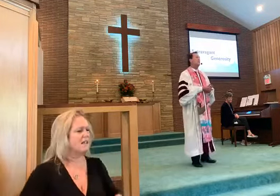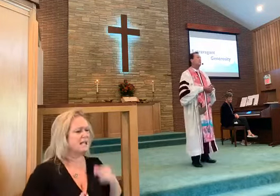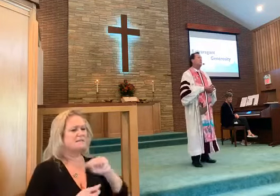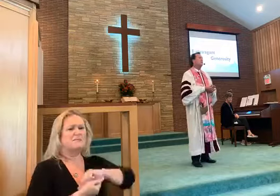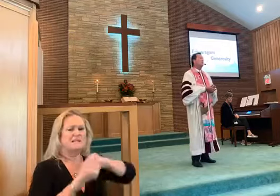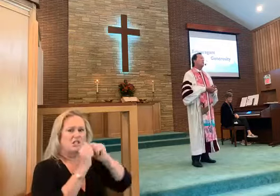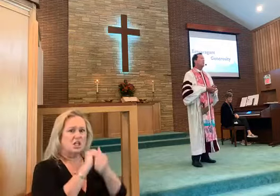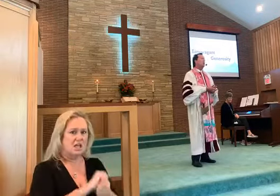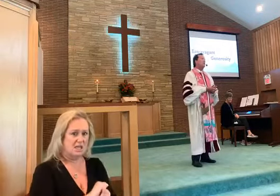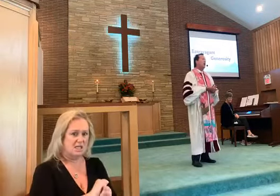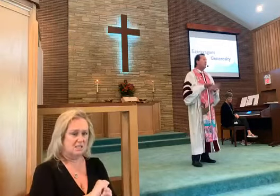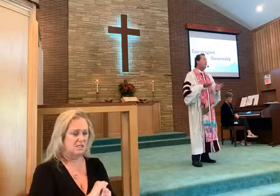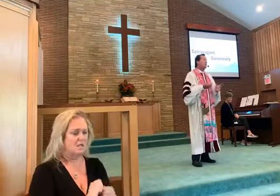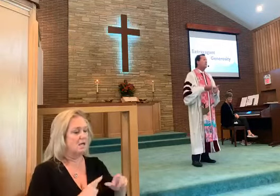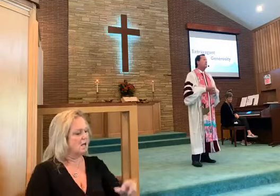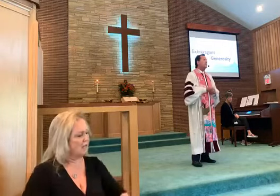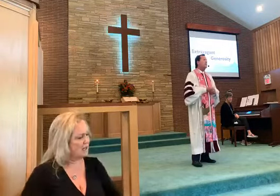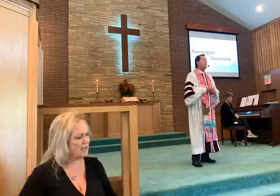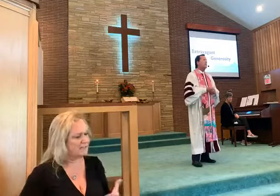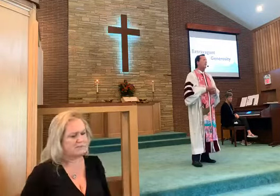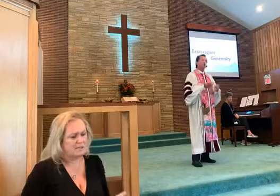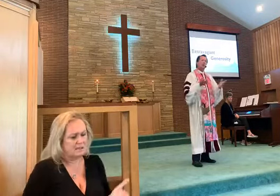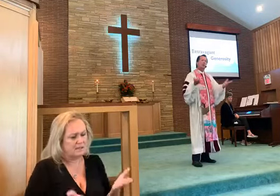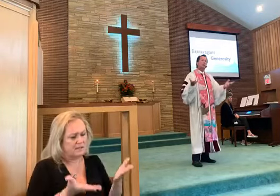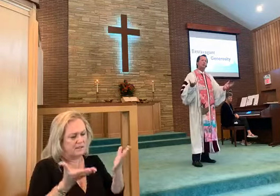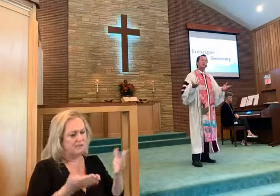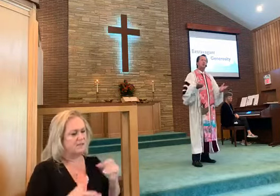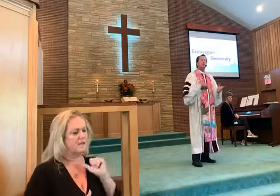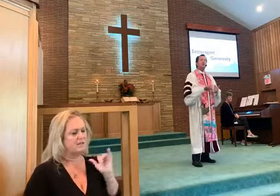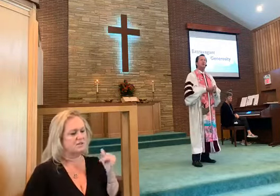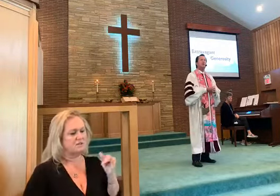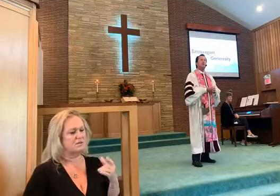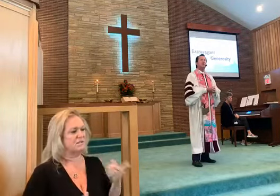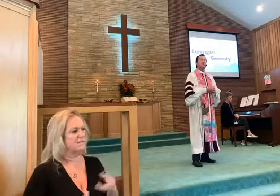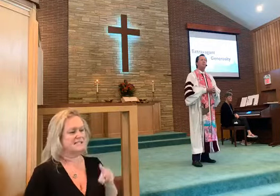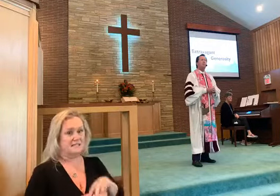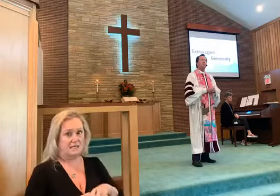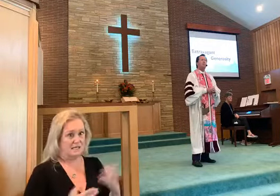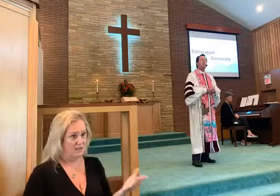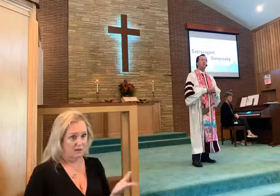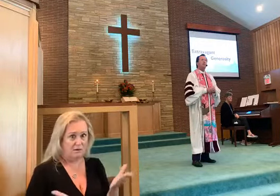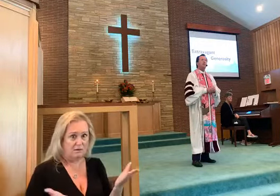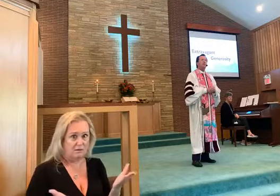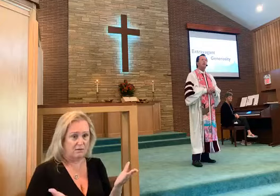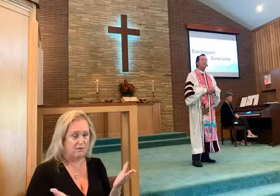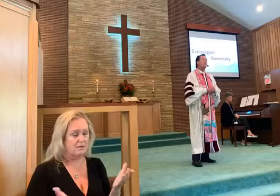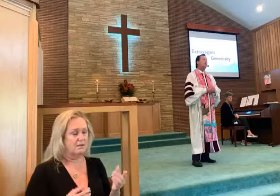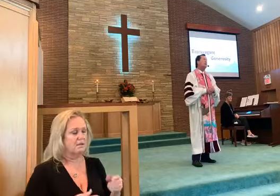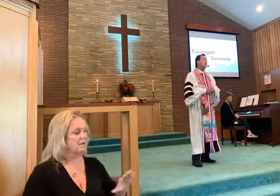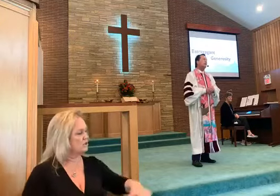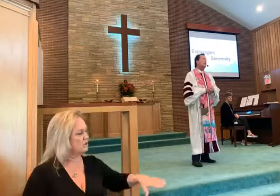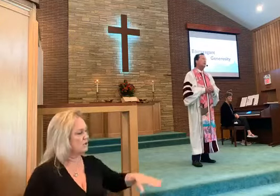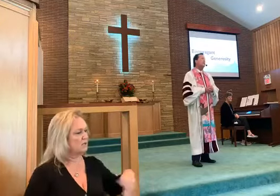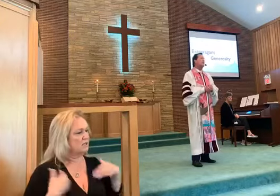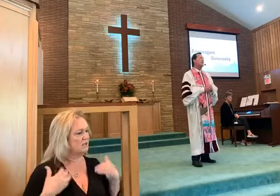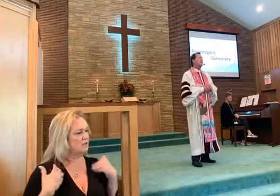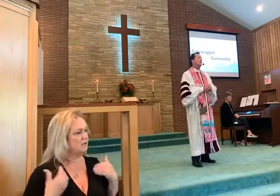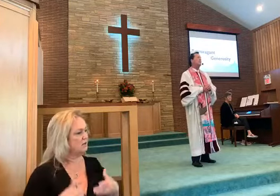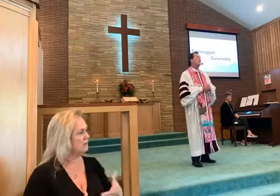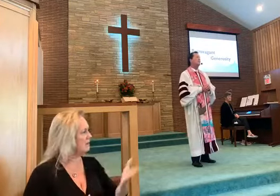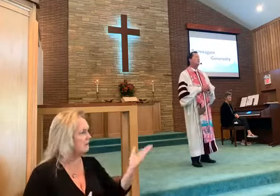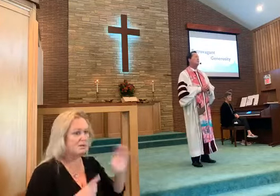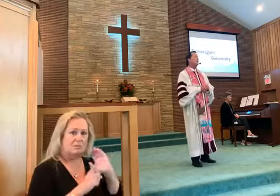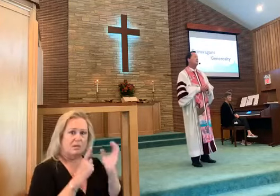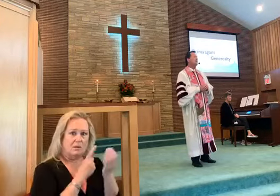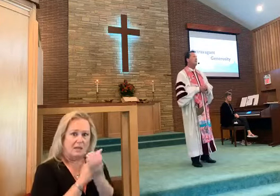changed, lives have been lifted up. Not just those of us sitting here, children and youth out of the community.